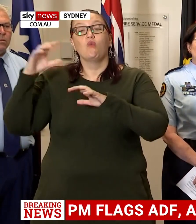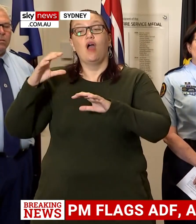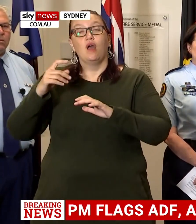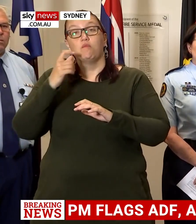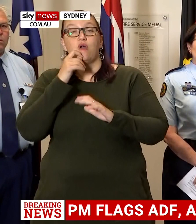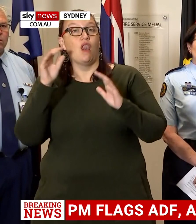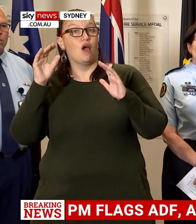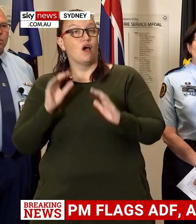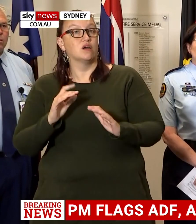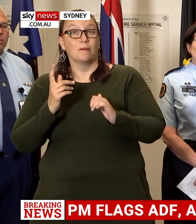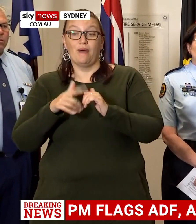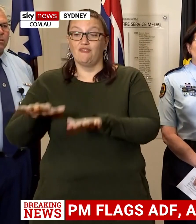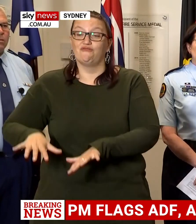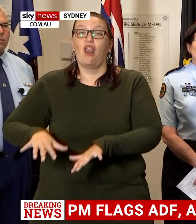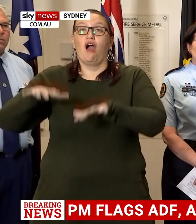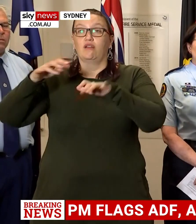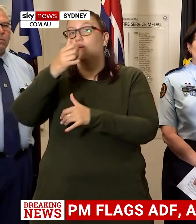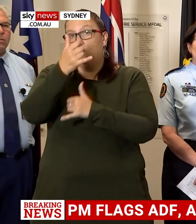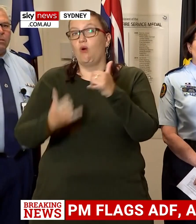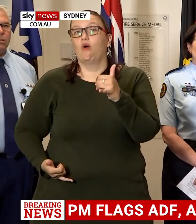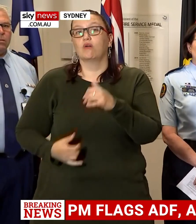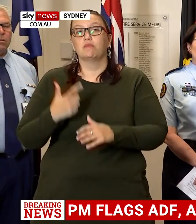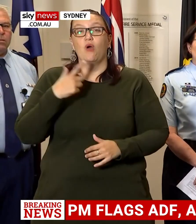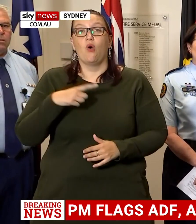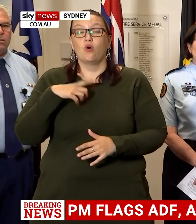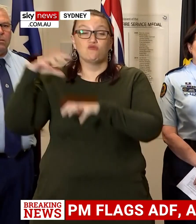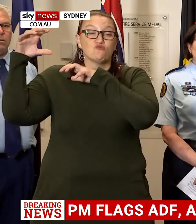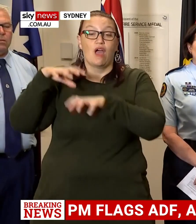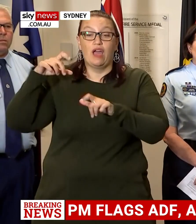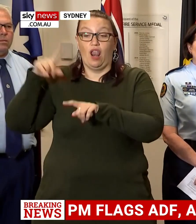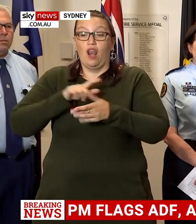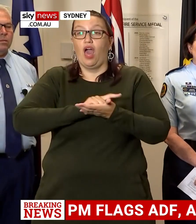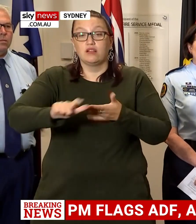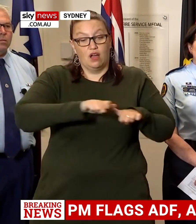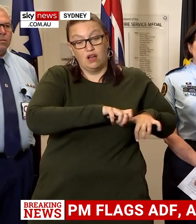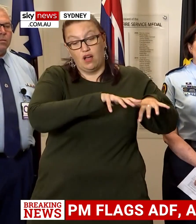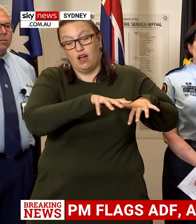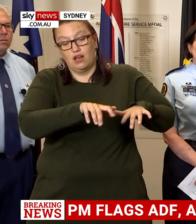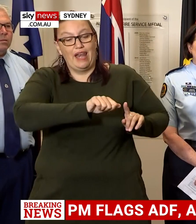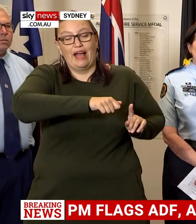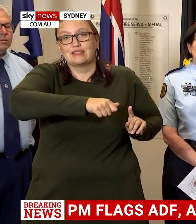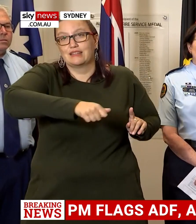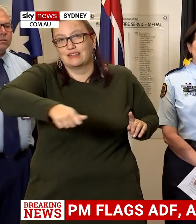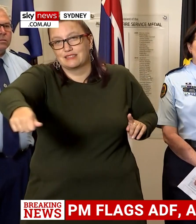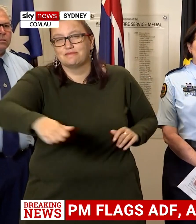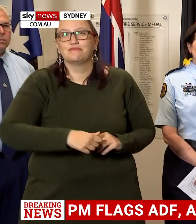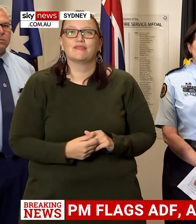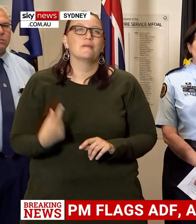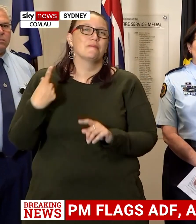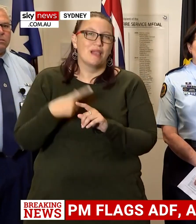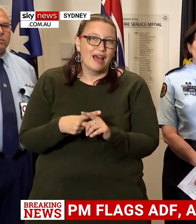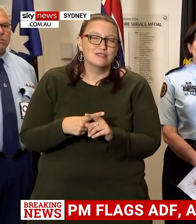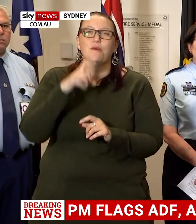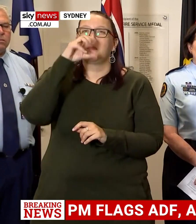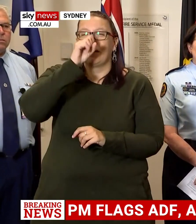worsen. And we also will be putting on alert many inland communities, which Commissioner York will speak about, who are experiencing a separate weather front, separate